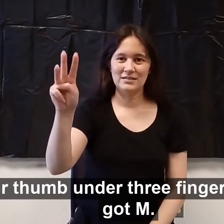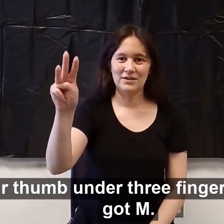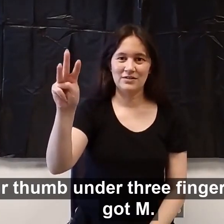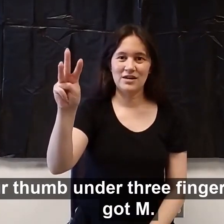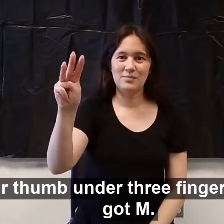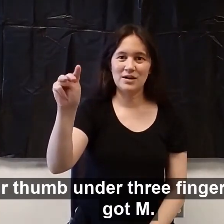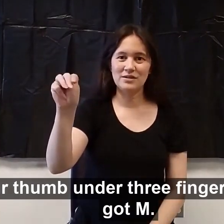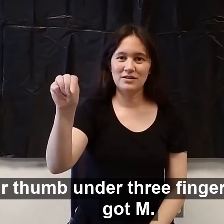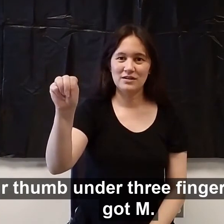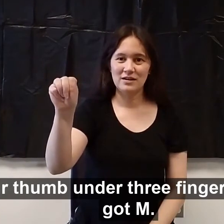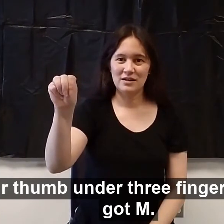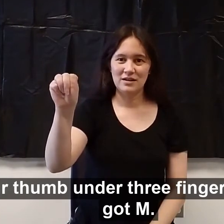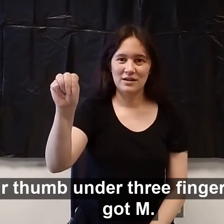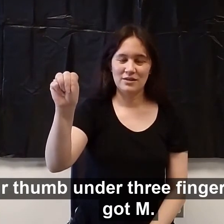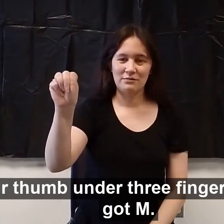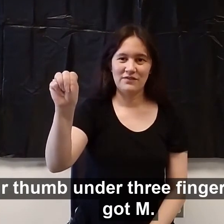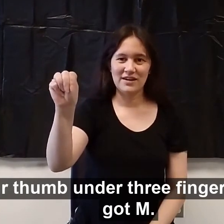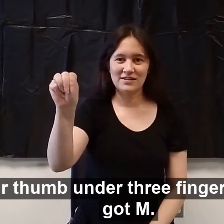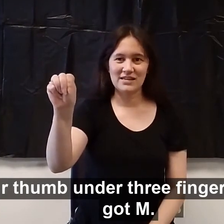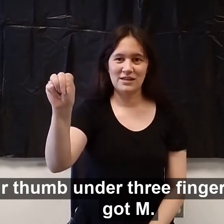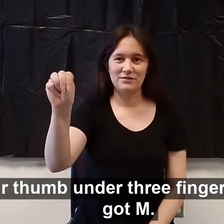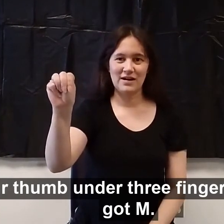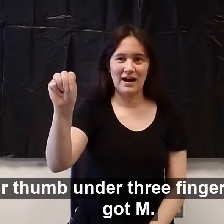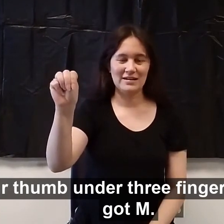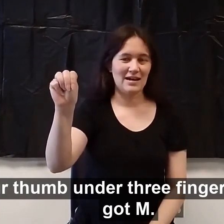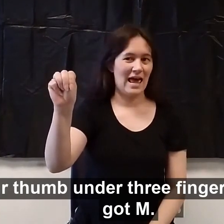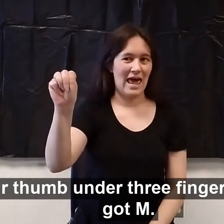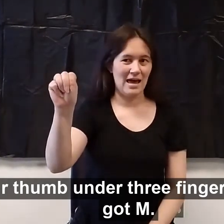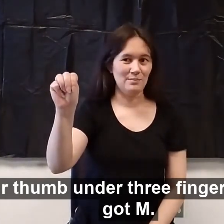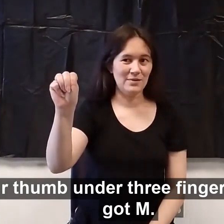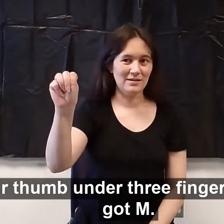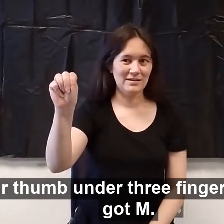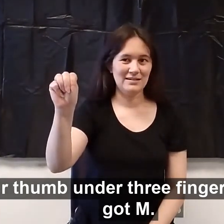Tuck your thumb under, 3 fingers, and you've got M.